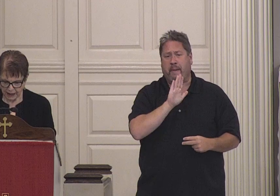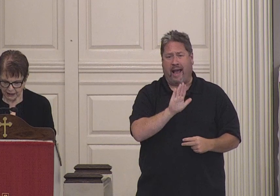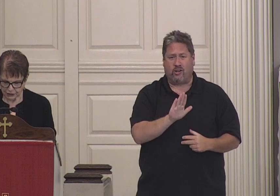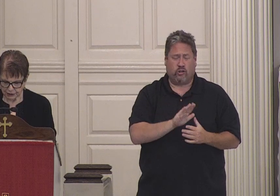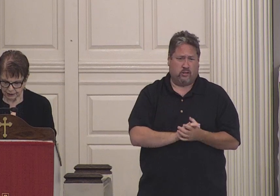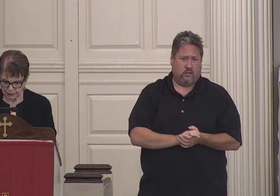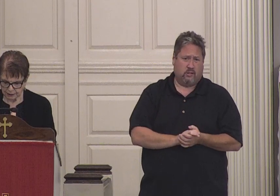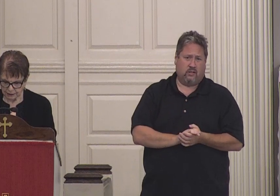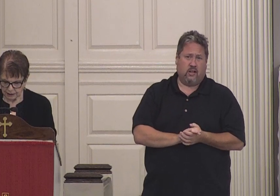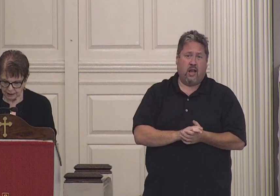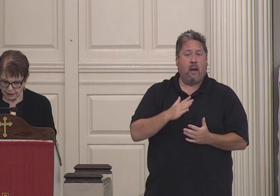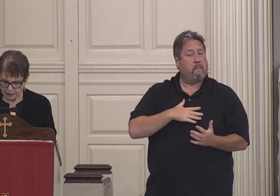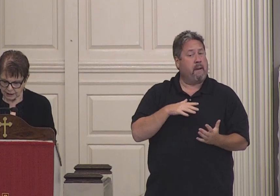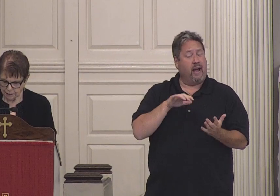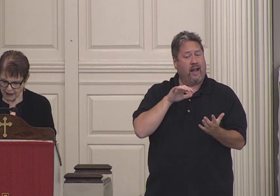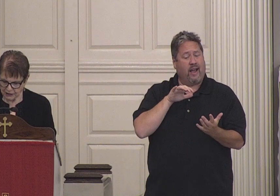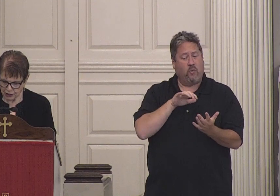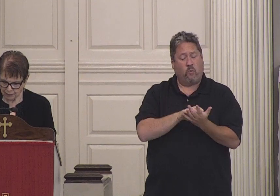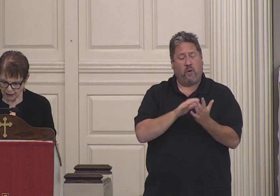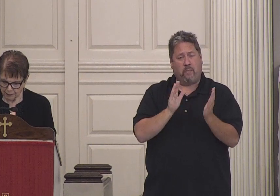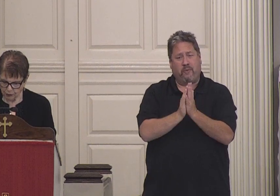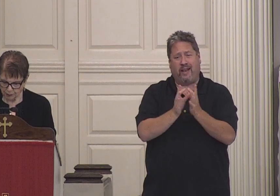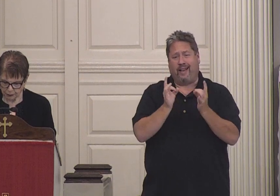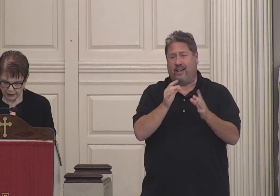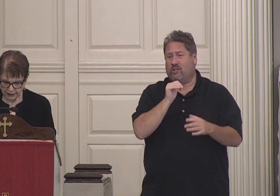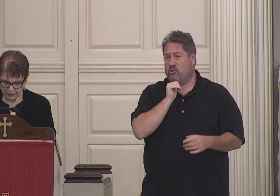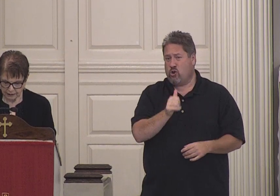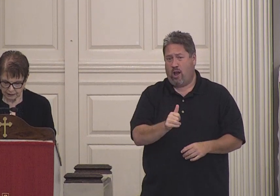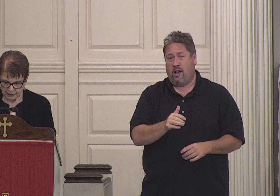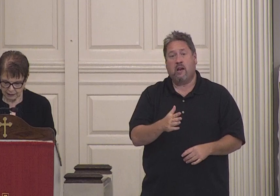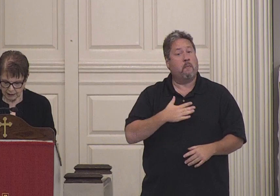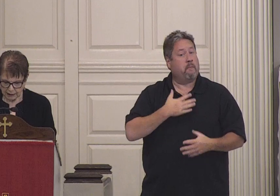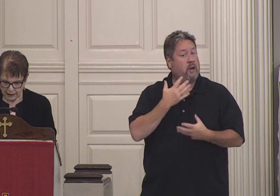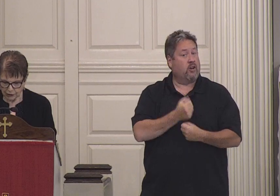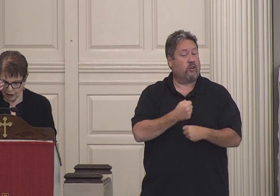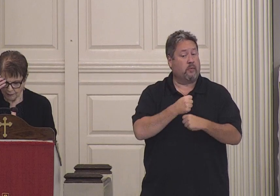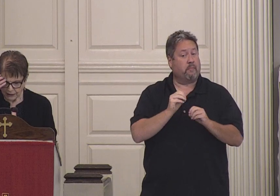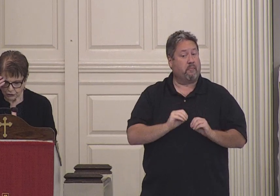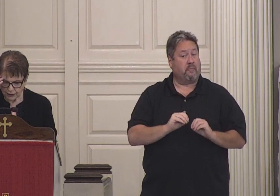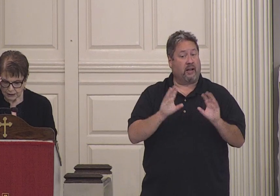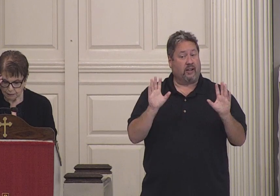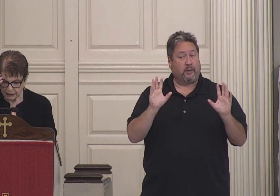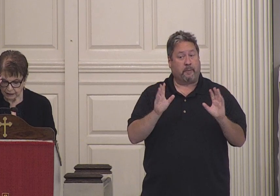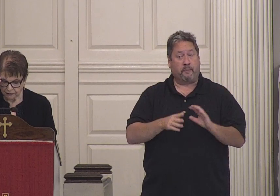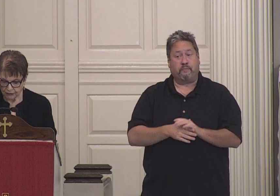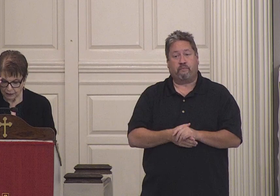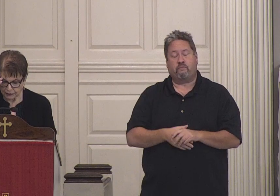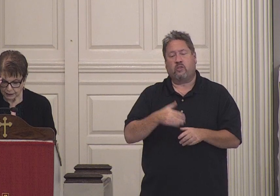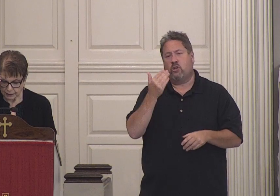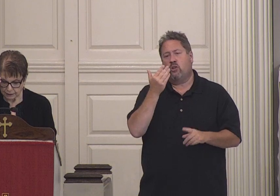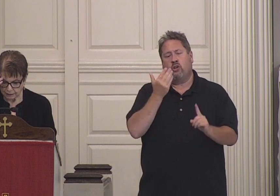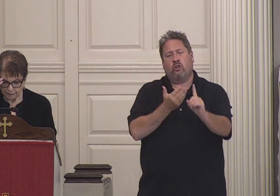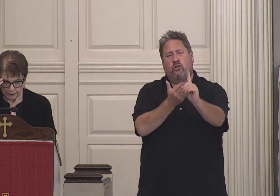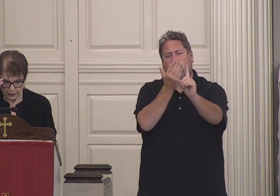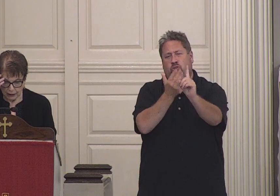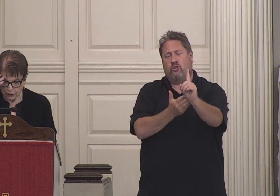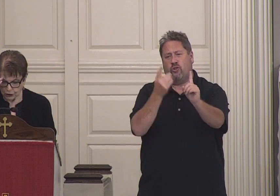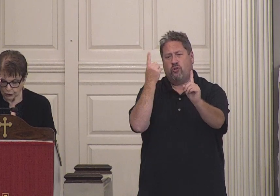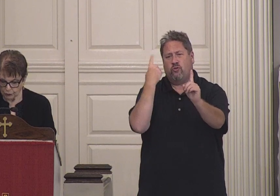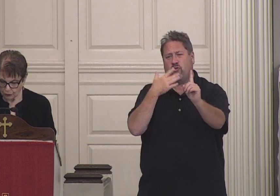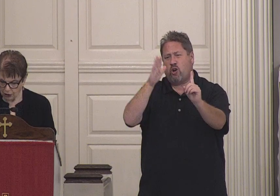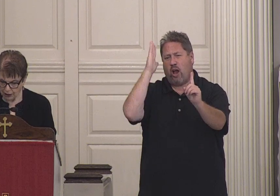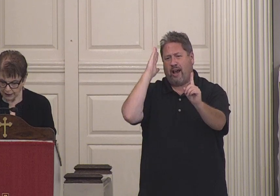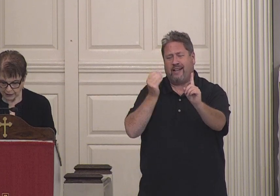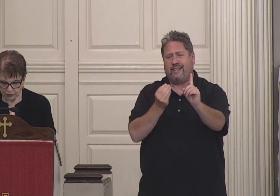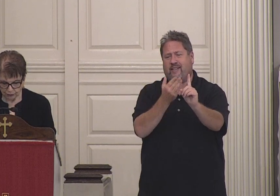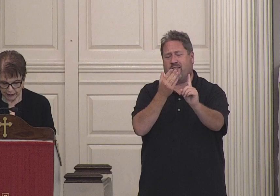with compassion. Despise not my poor prayer. Let not my trust be confounded. To